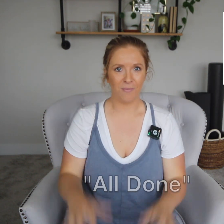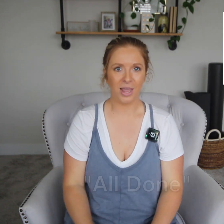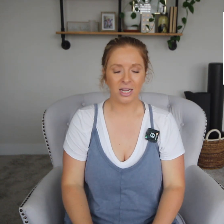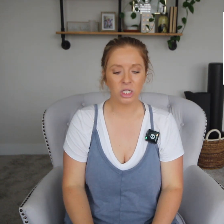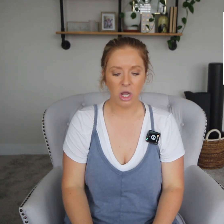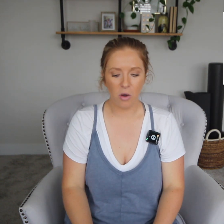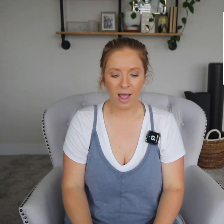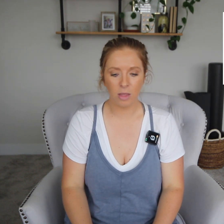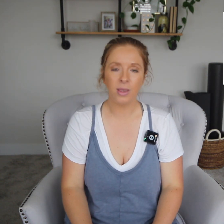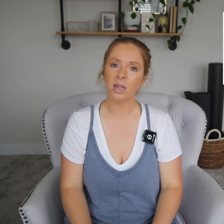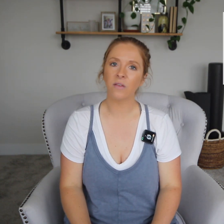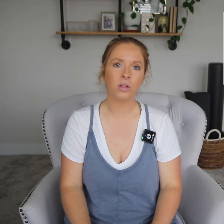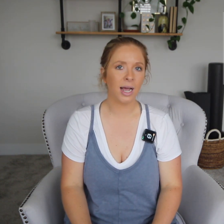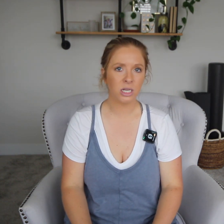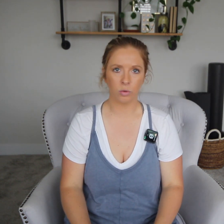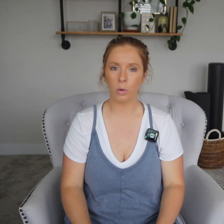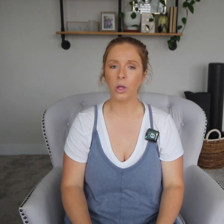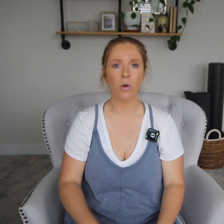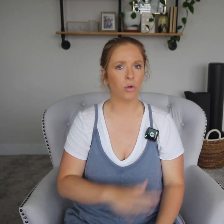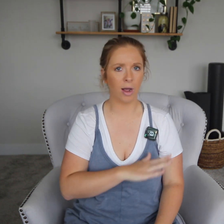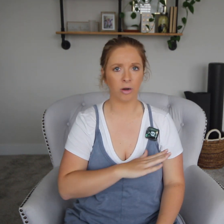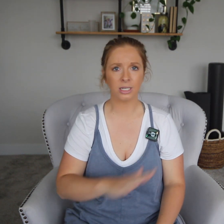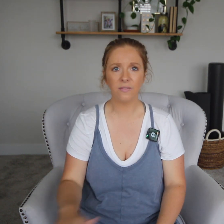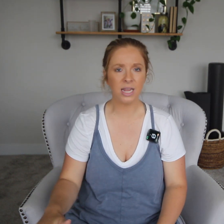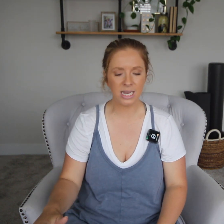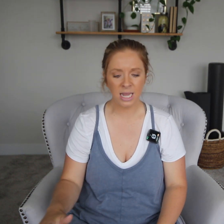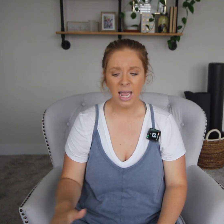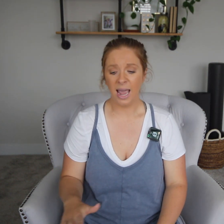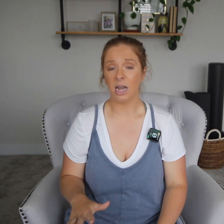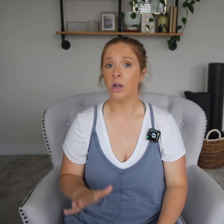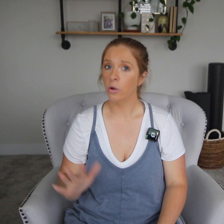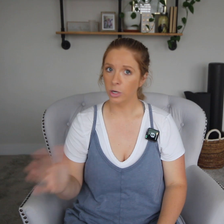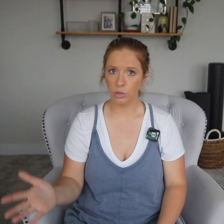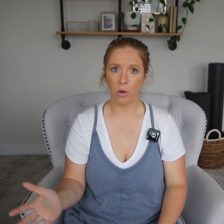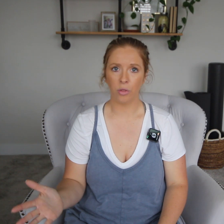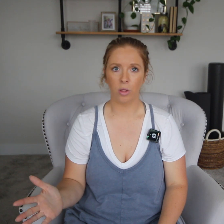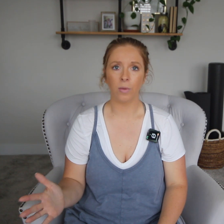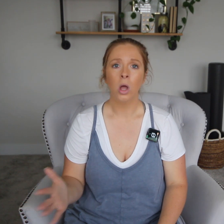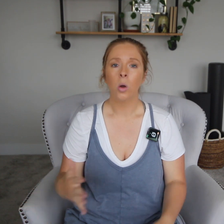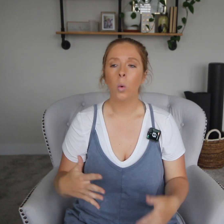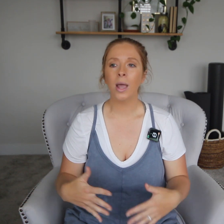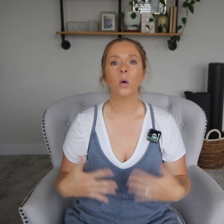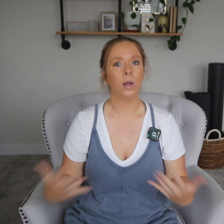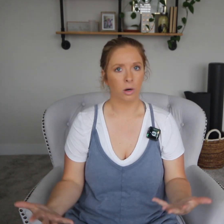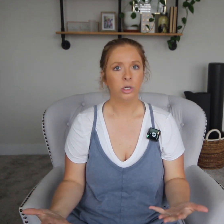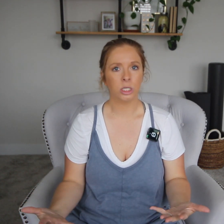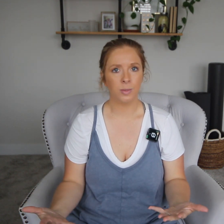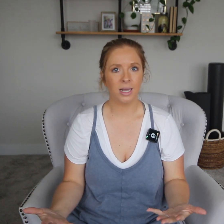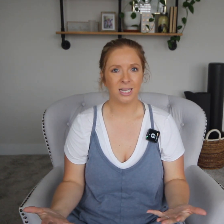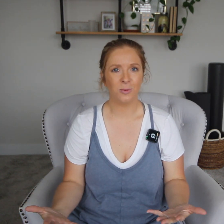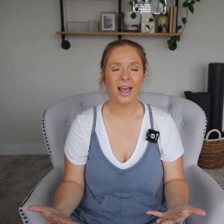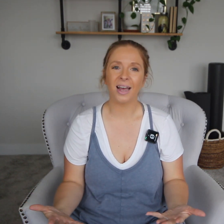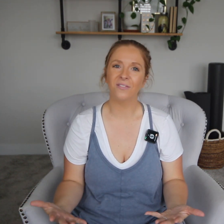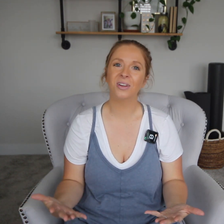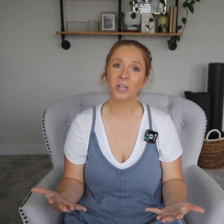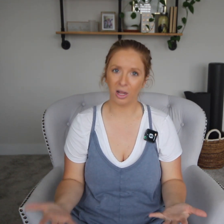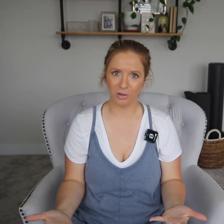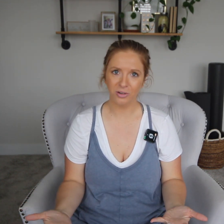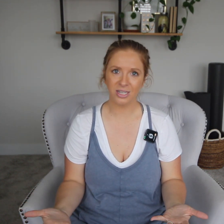something. So at the beginning of class or when we go throughout our activities, and I know we do go through them quite quicker just because we have toddlers and they